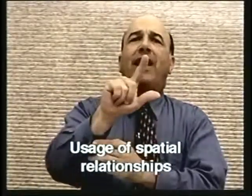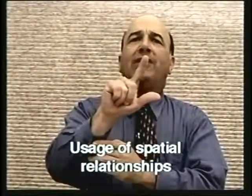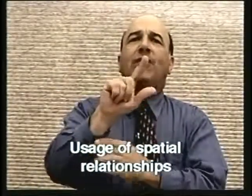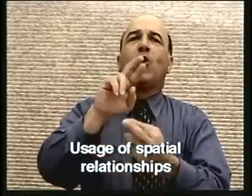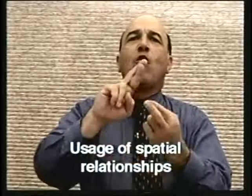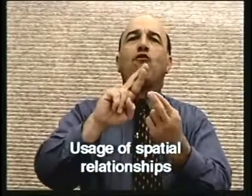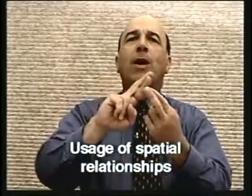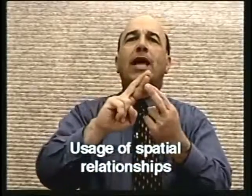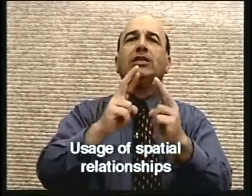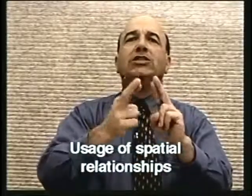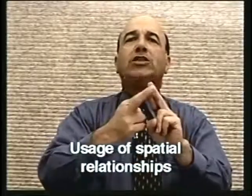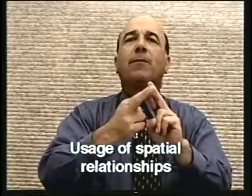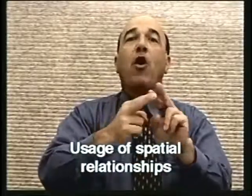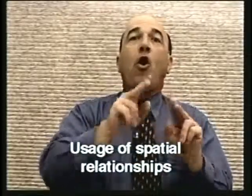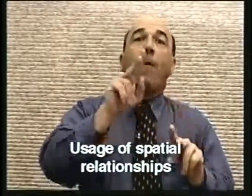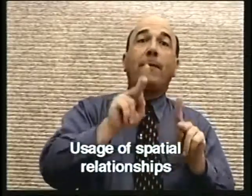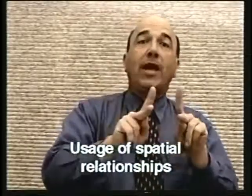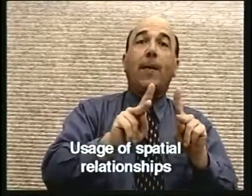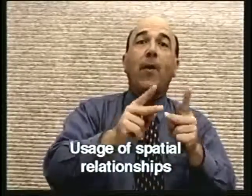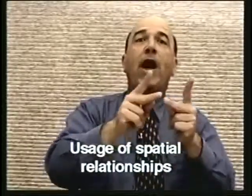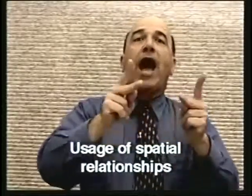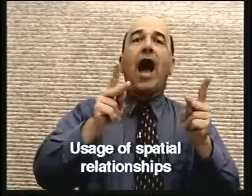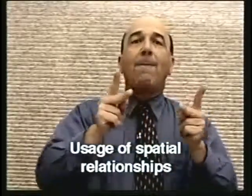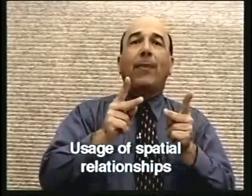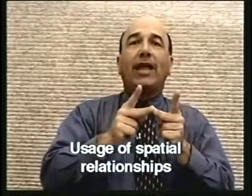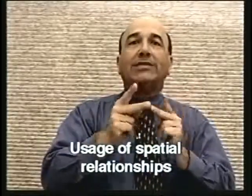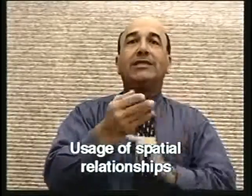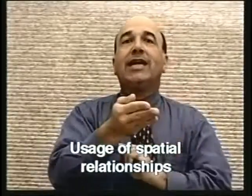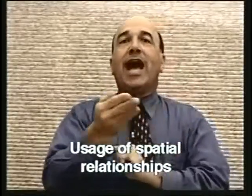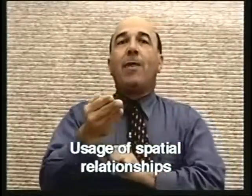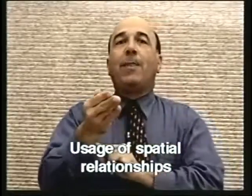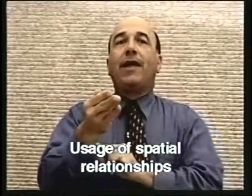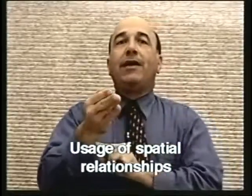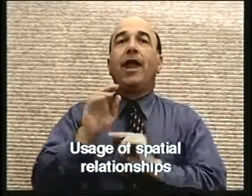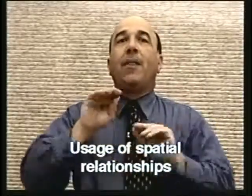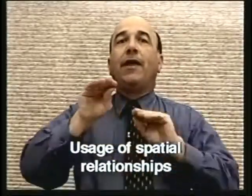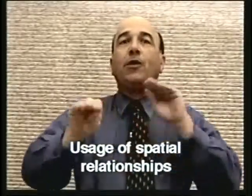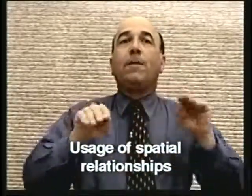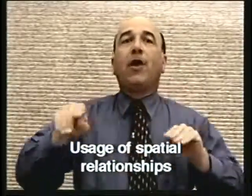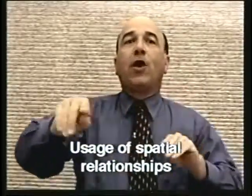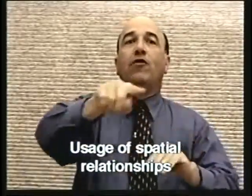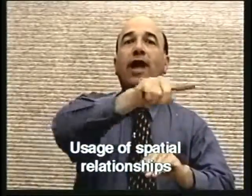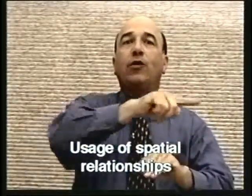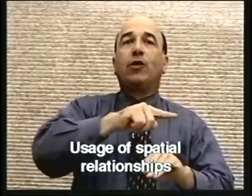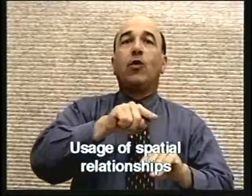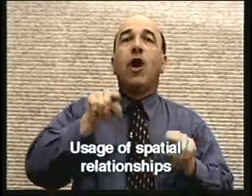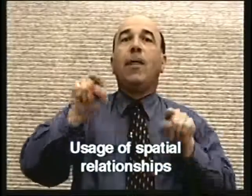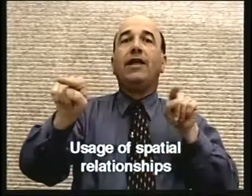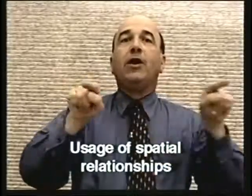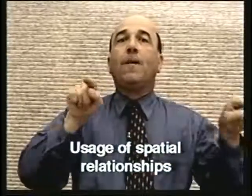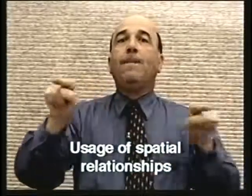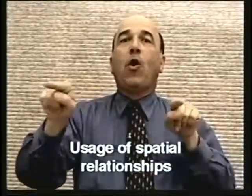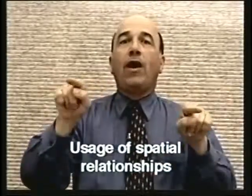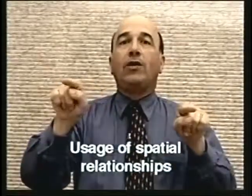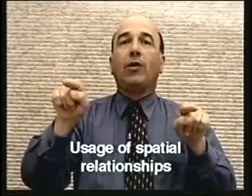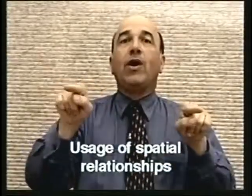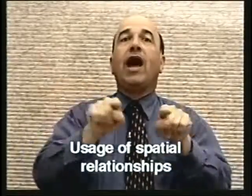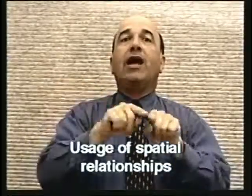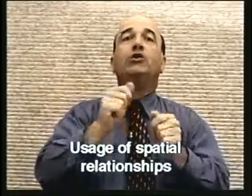Spatial relationship or people and places and beings that you put around you that you can point to as you